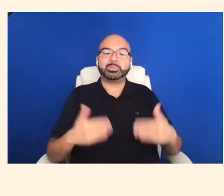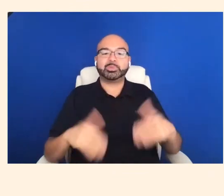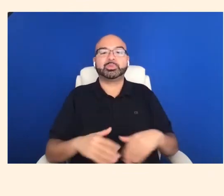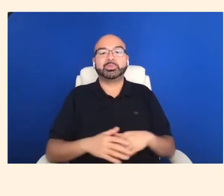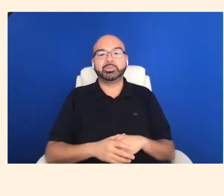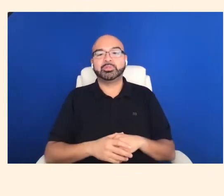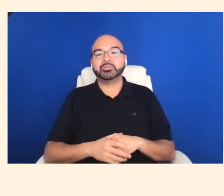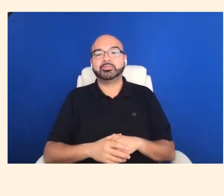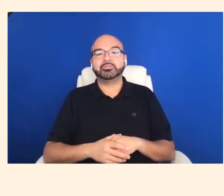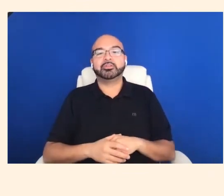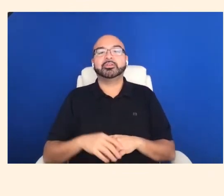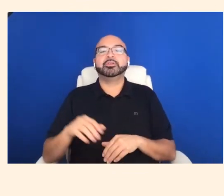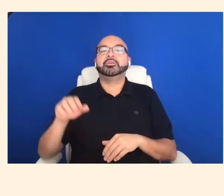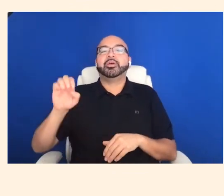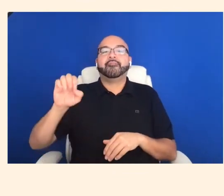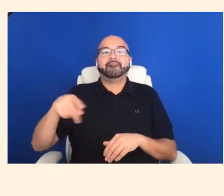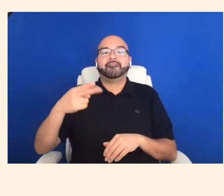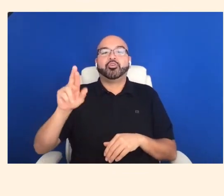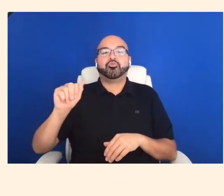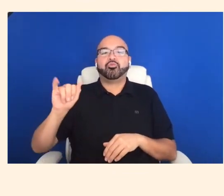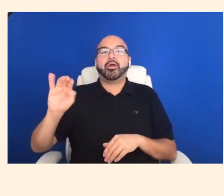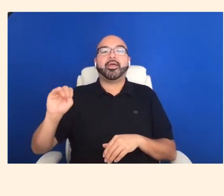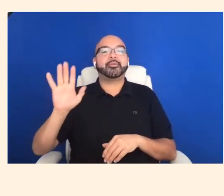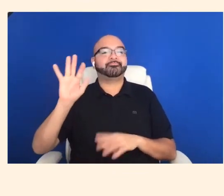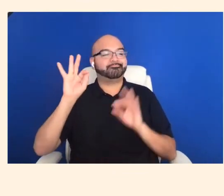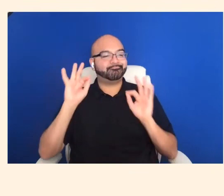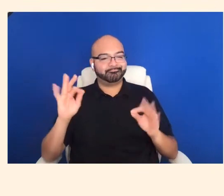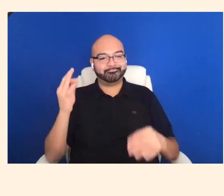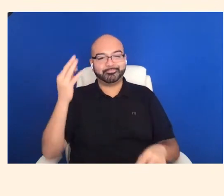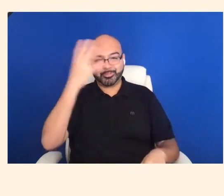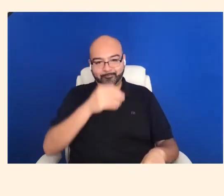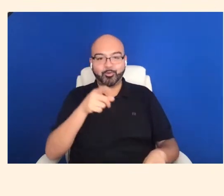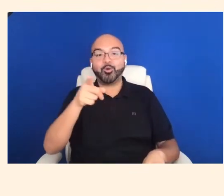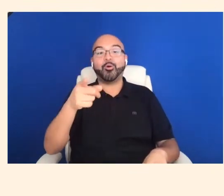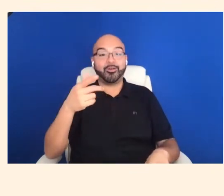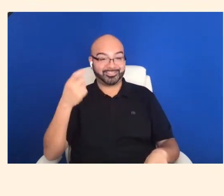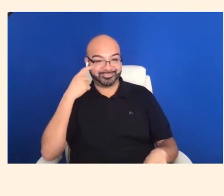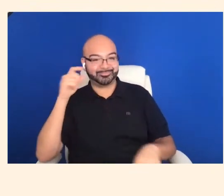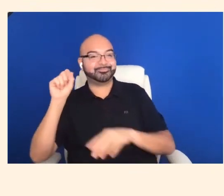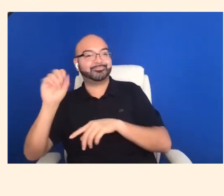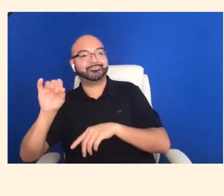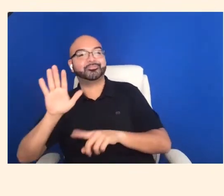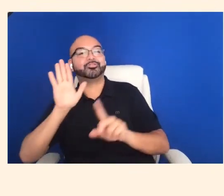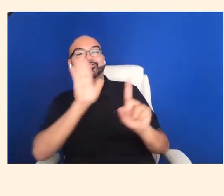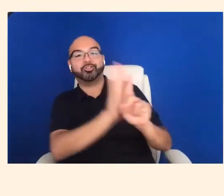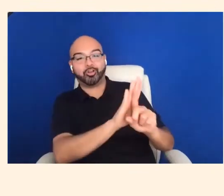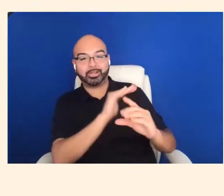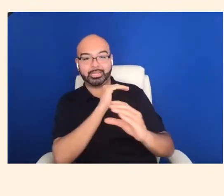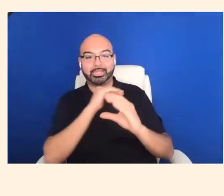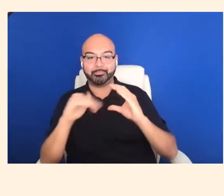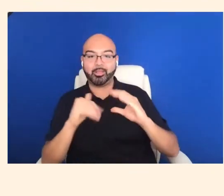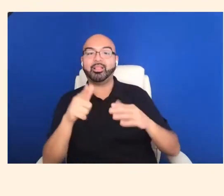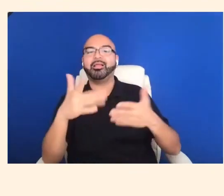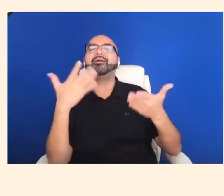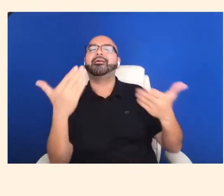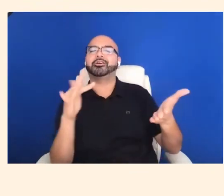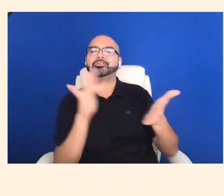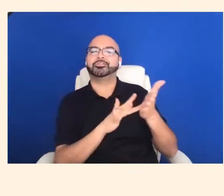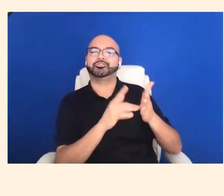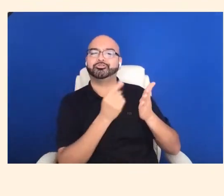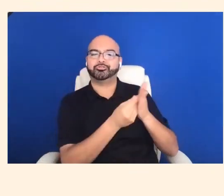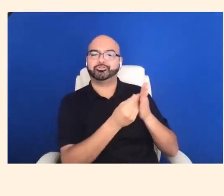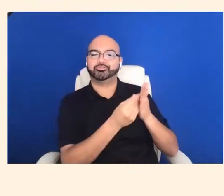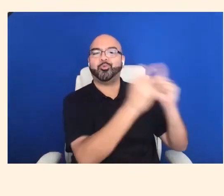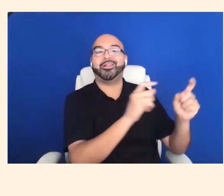Beautiful. So you hear it. Here's an email, and please make sure to hit that donate button if you are willing,